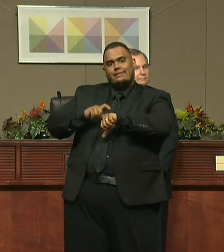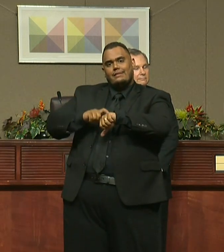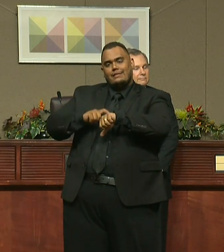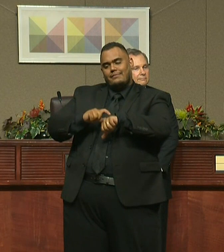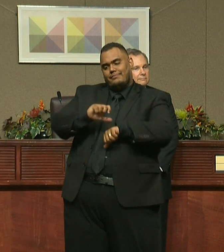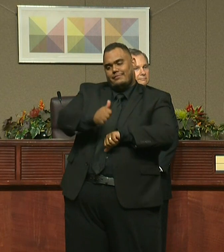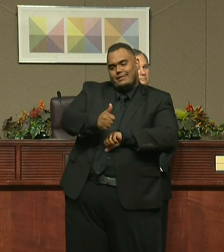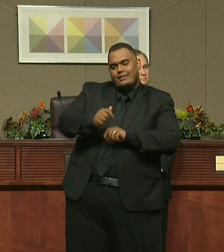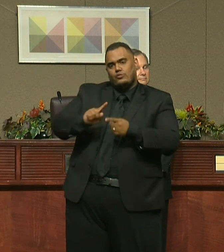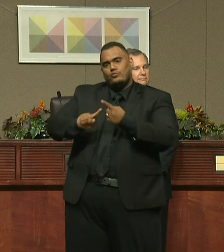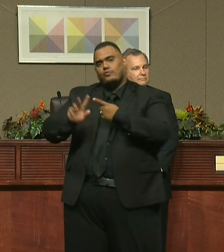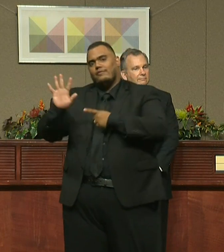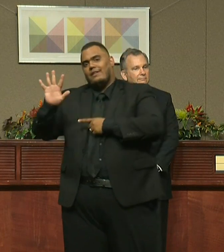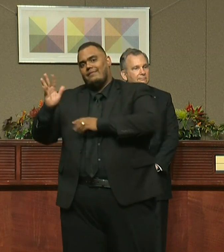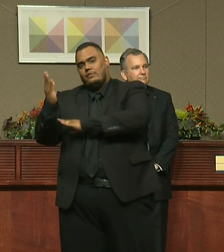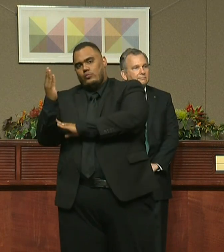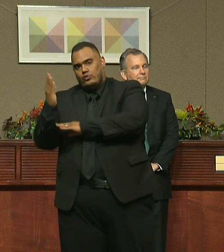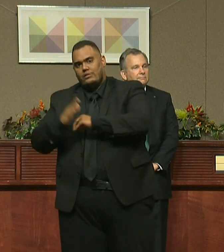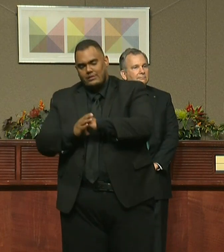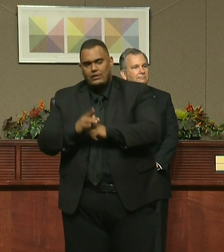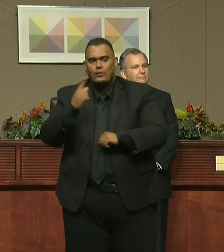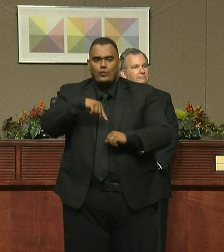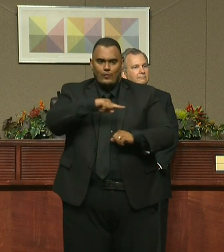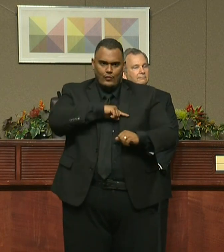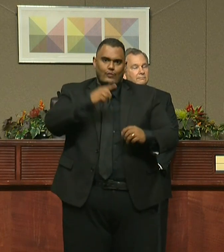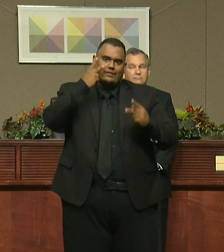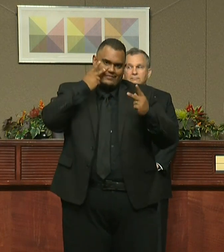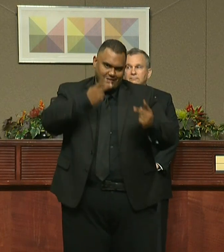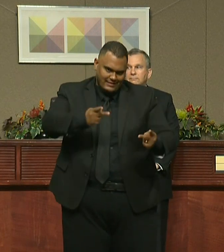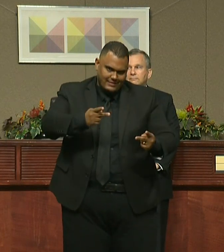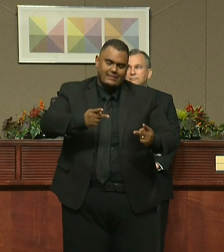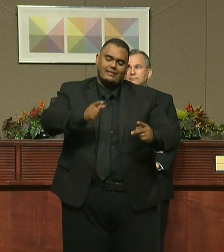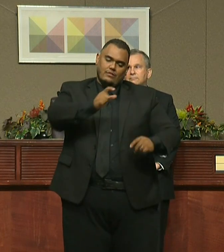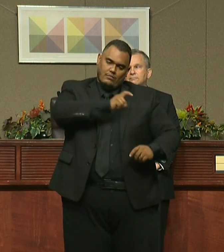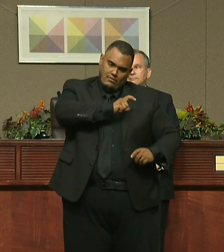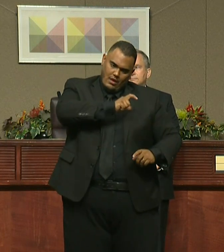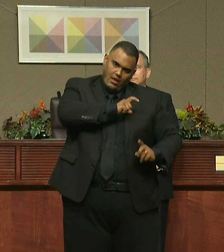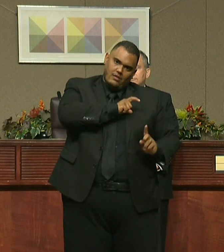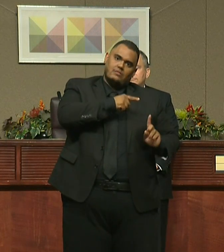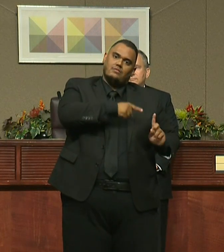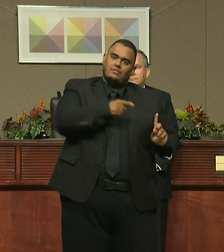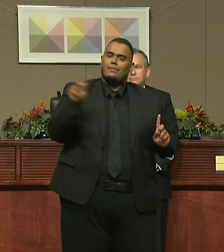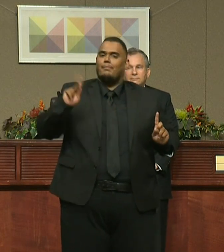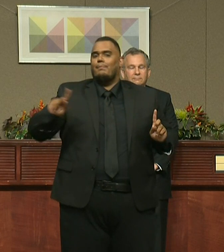some batteries on law enforcement officers and some other